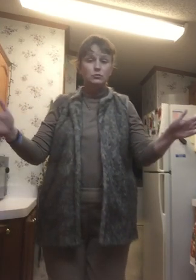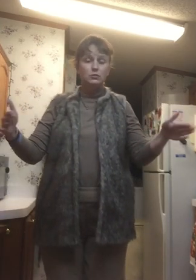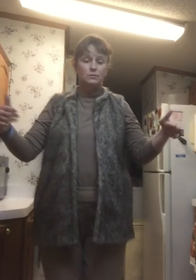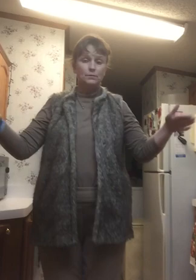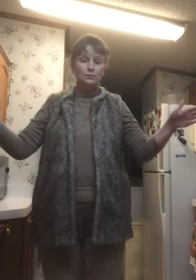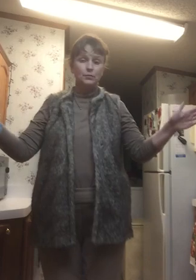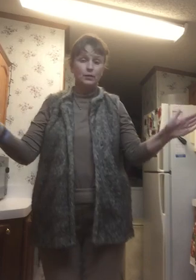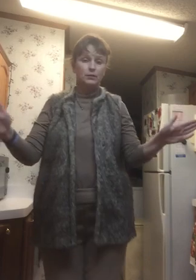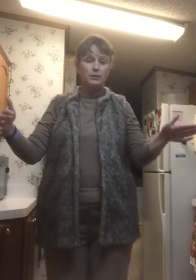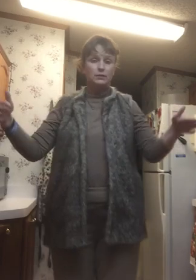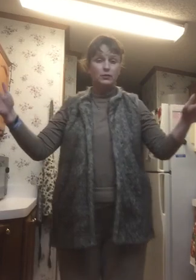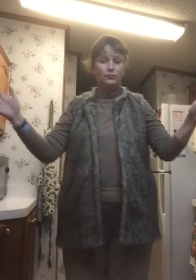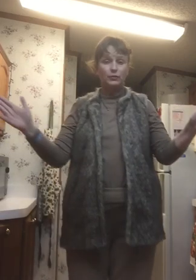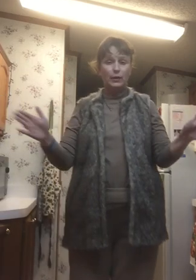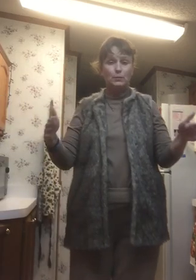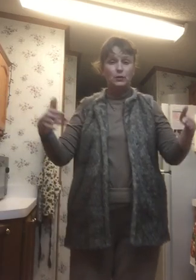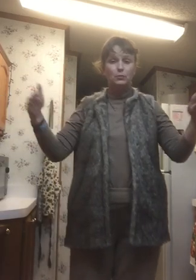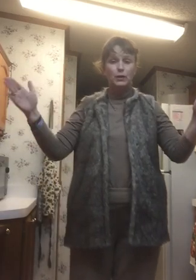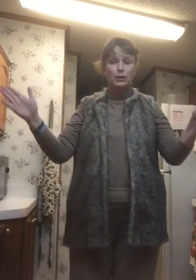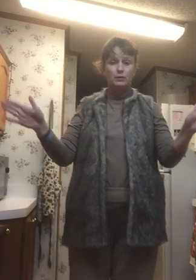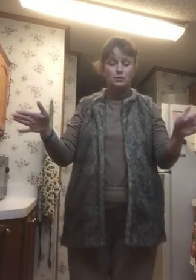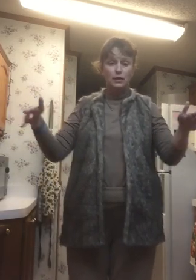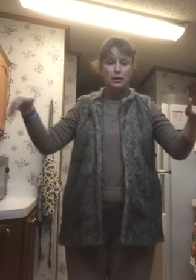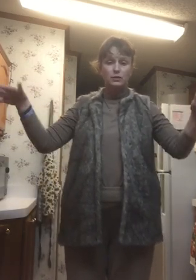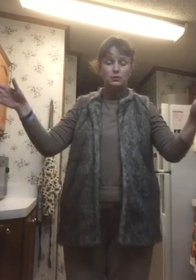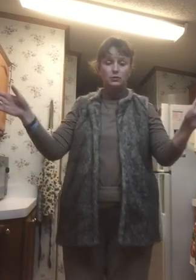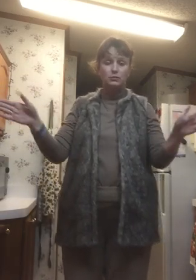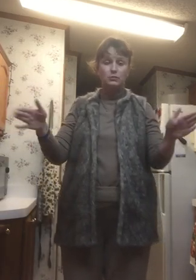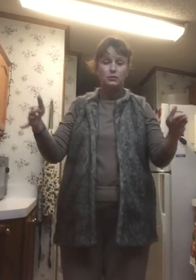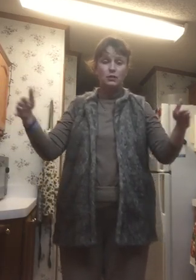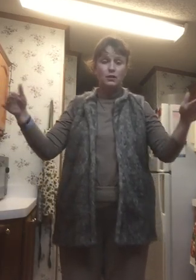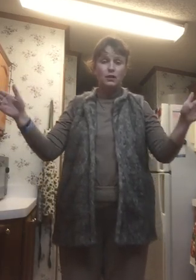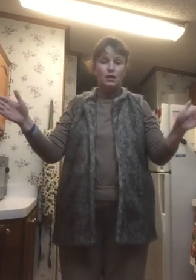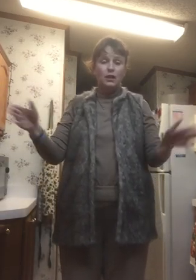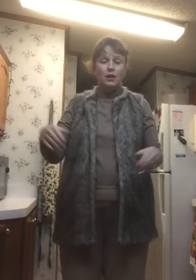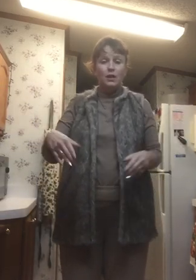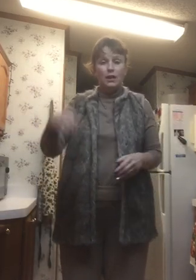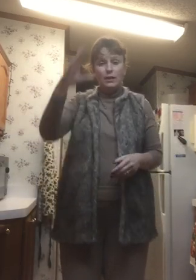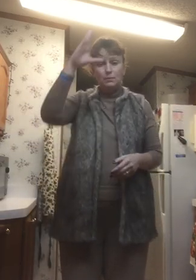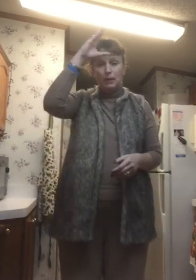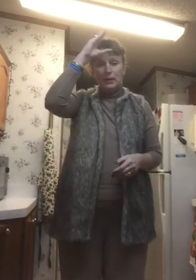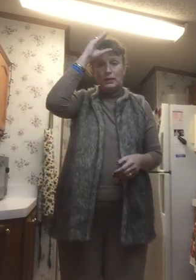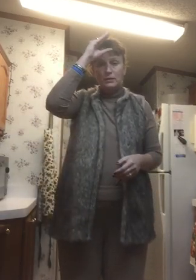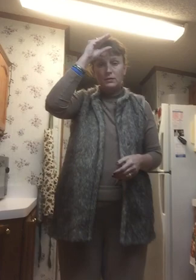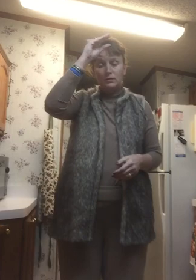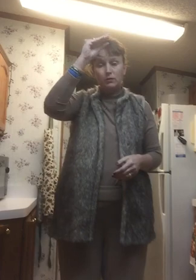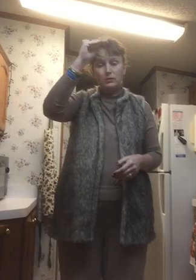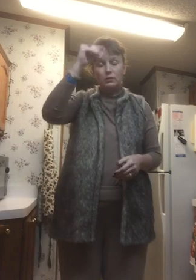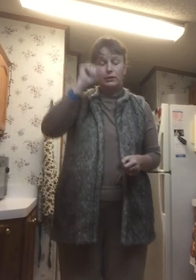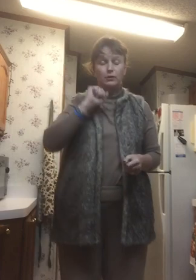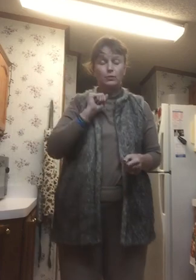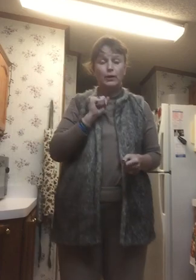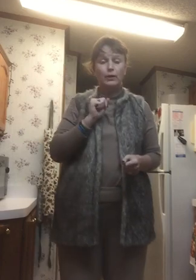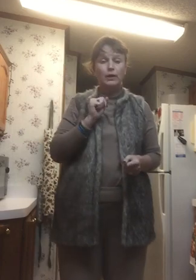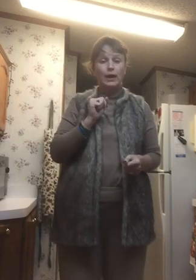angels, like this, like you're flapping your wings, angels, and men, you're just like you're wearing a